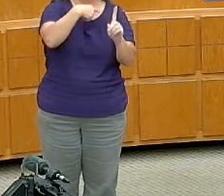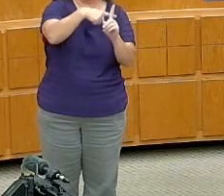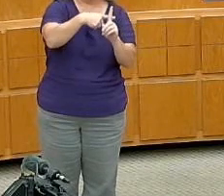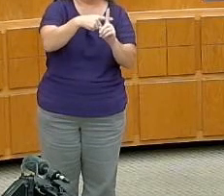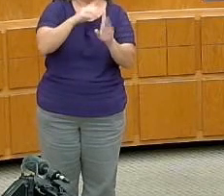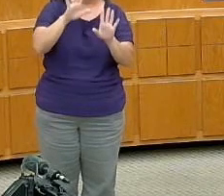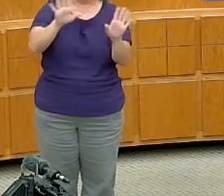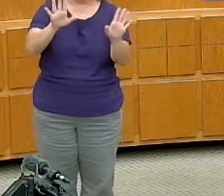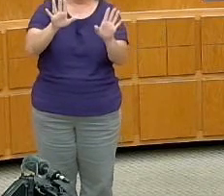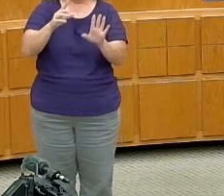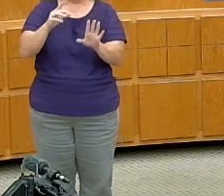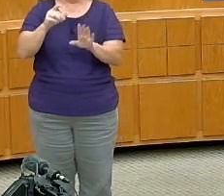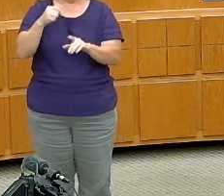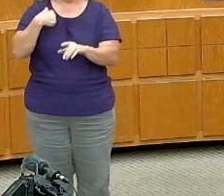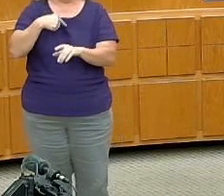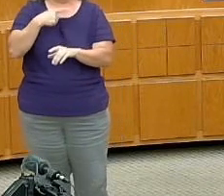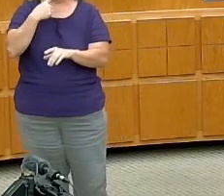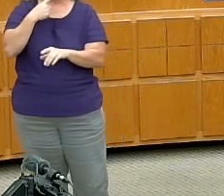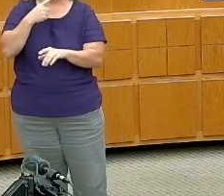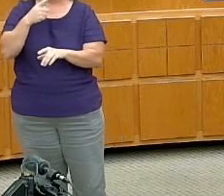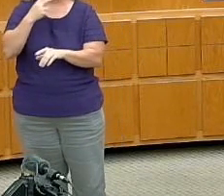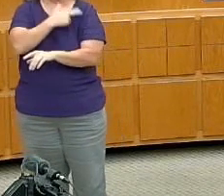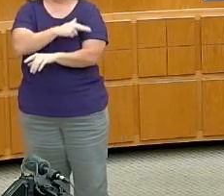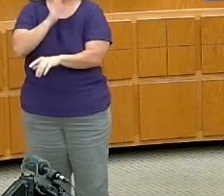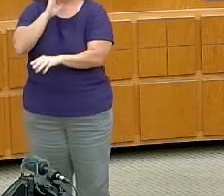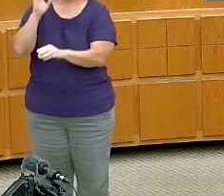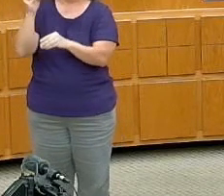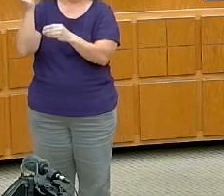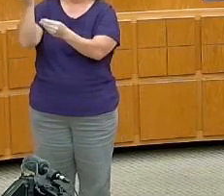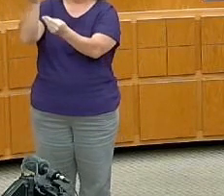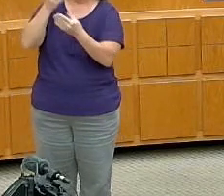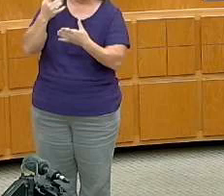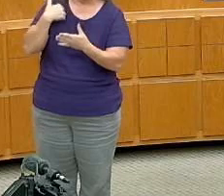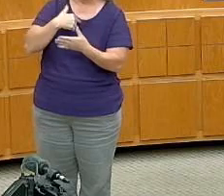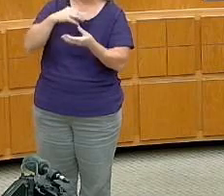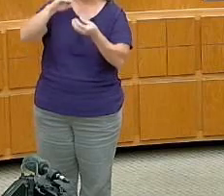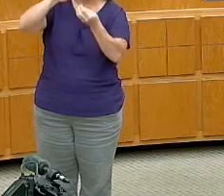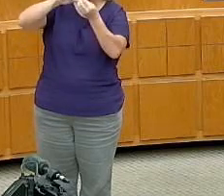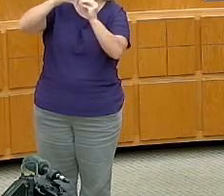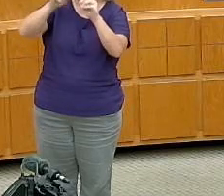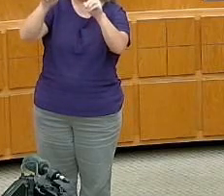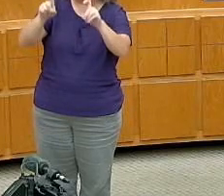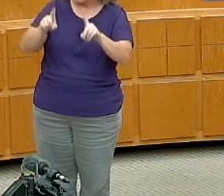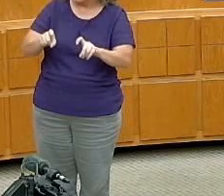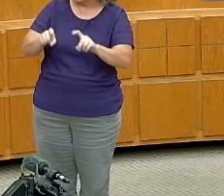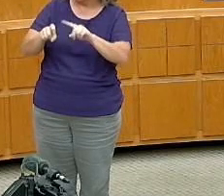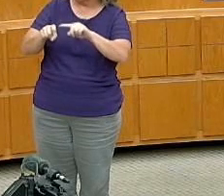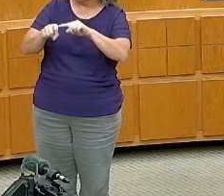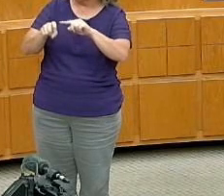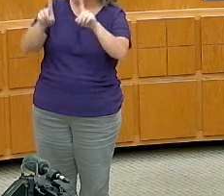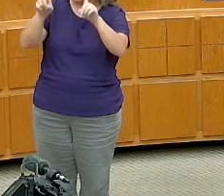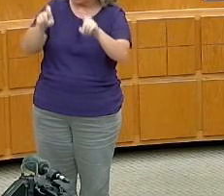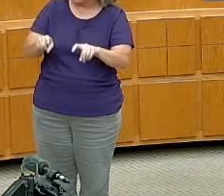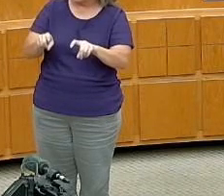will be providing us tests, just number of tests, and they did do that. So today, we're reporting